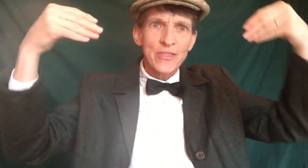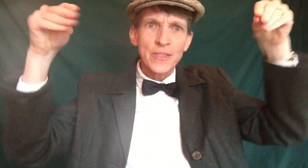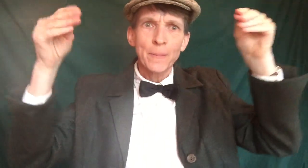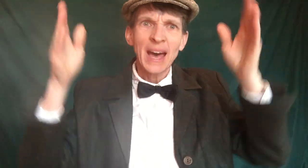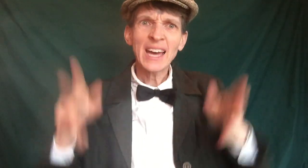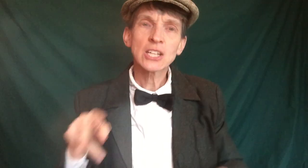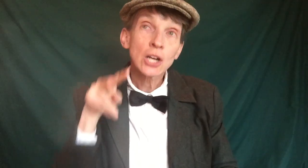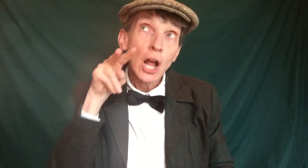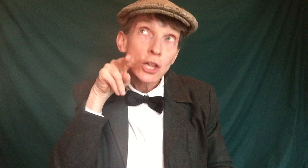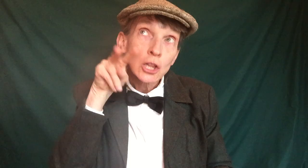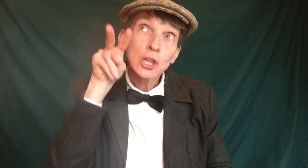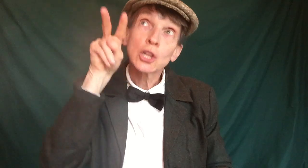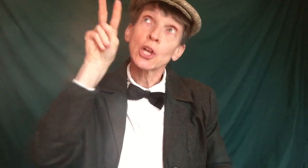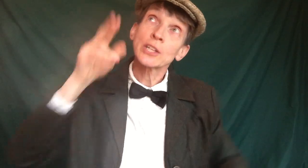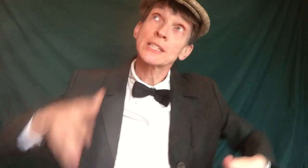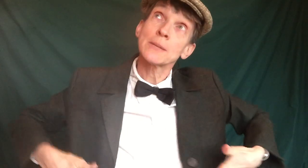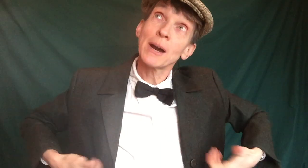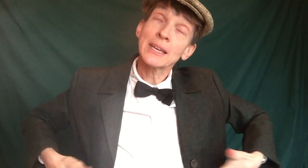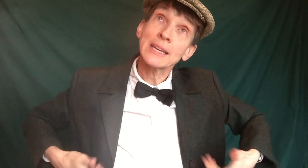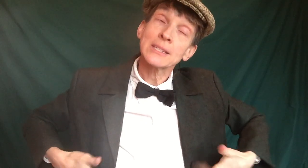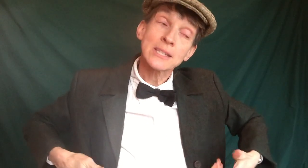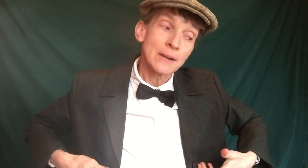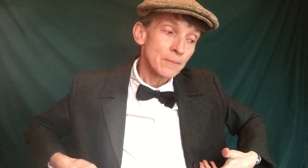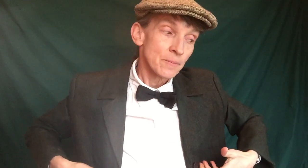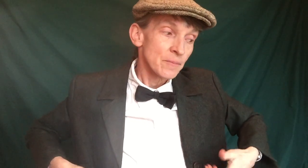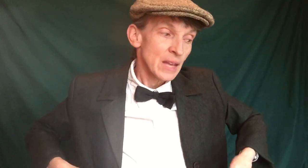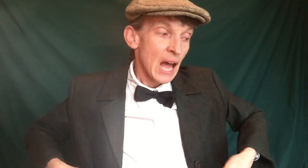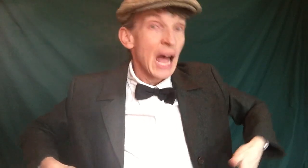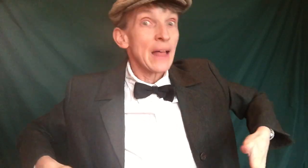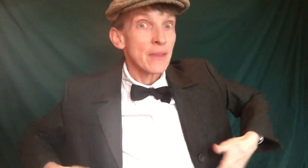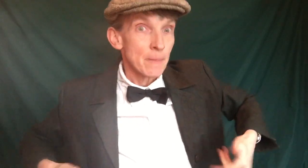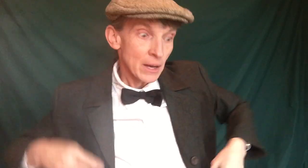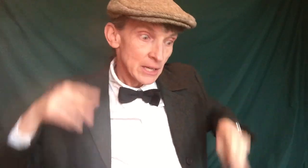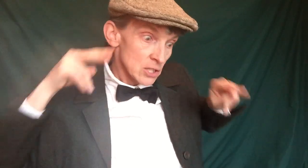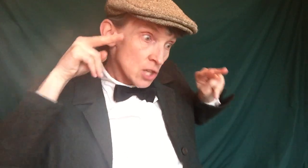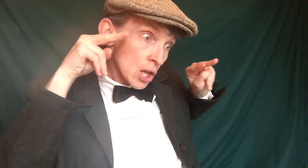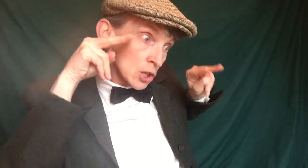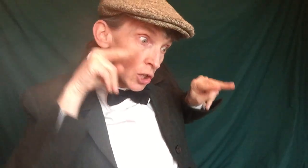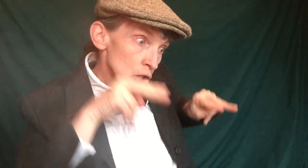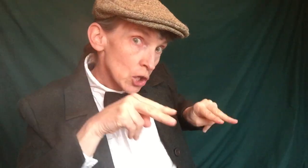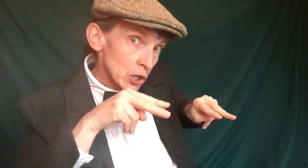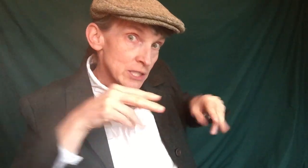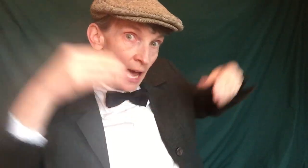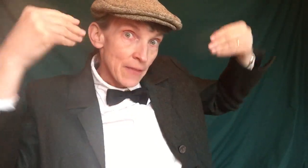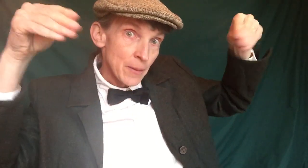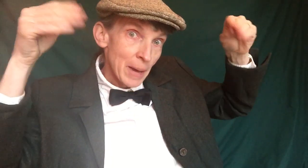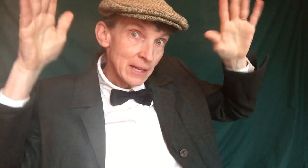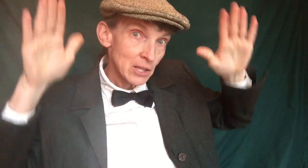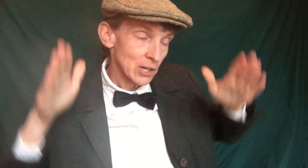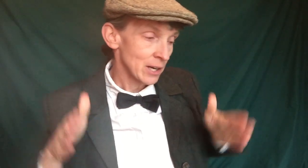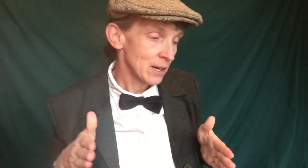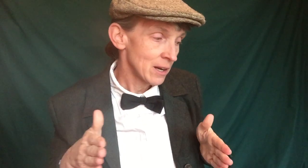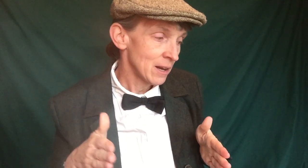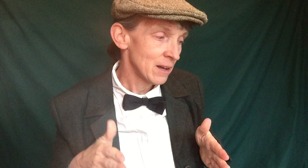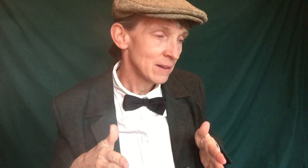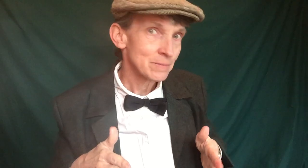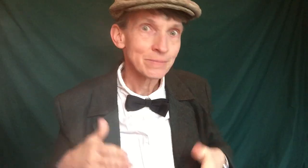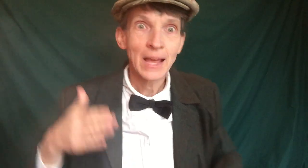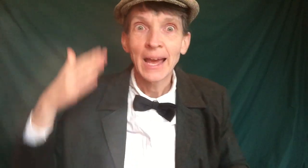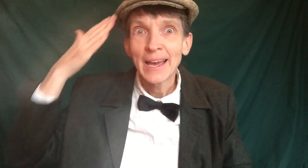The peddler looked at the monkeys, and the monkeys looked at the peddler.